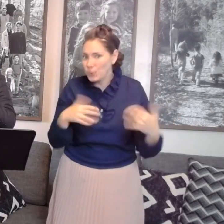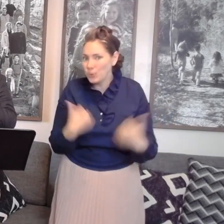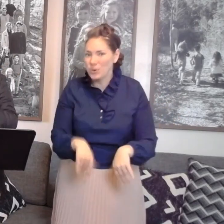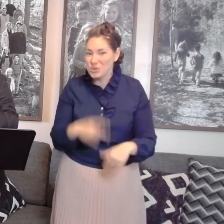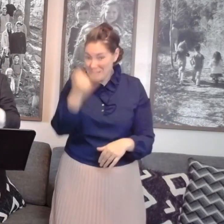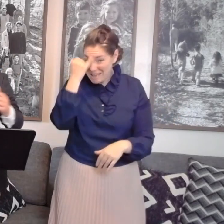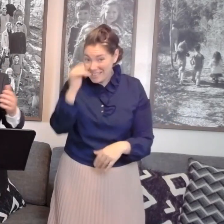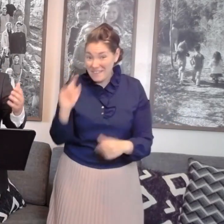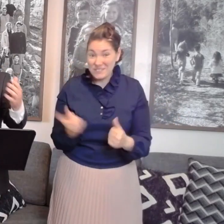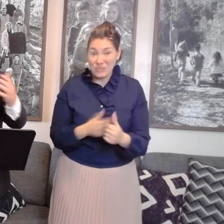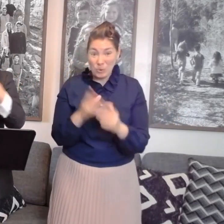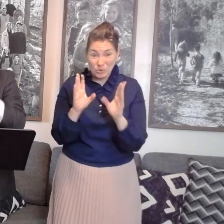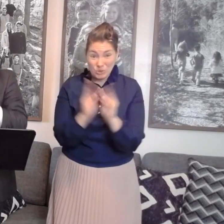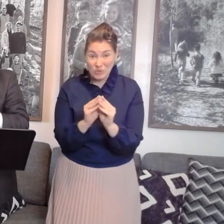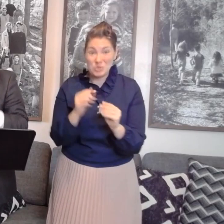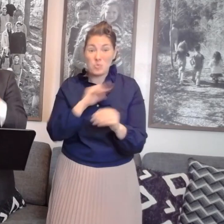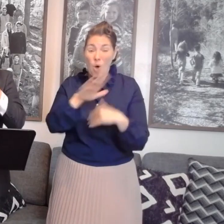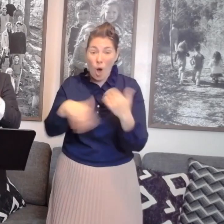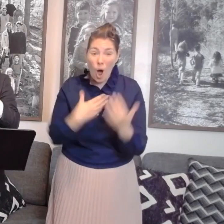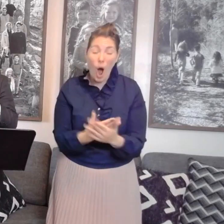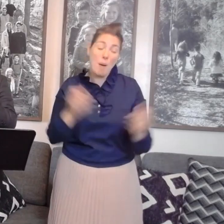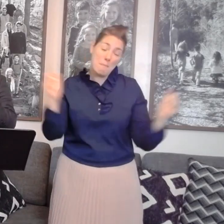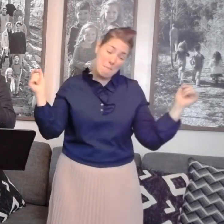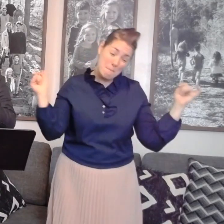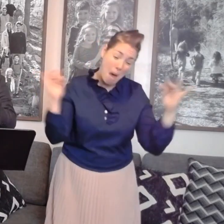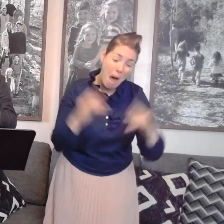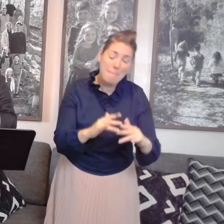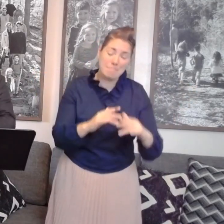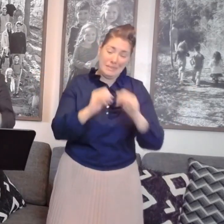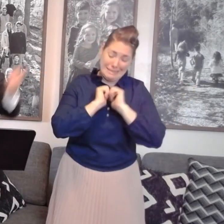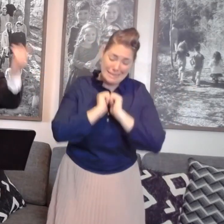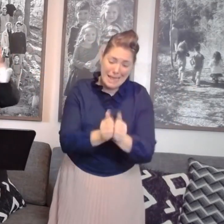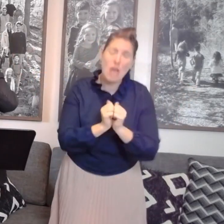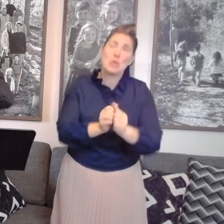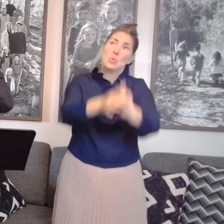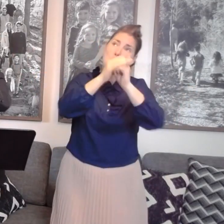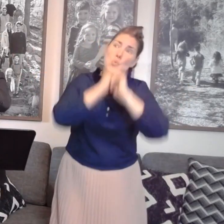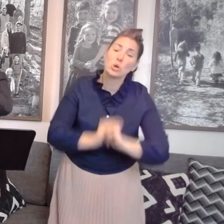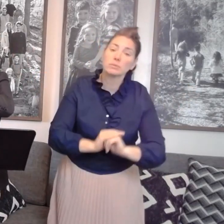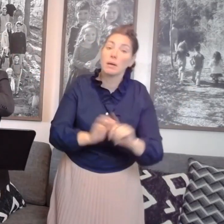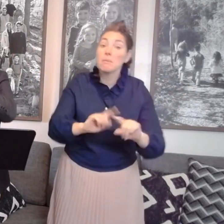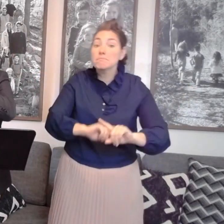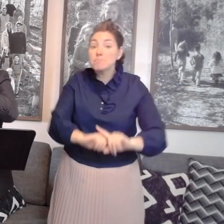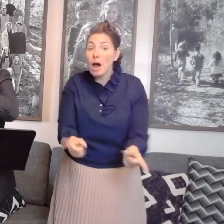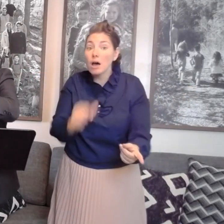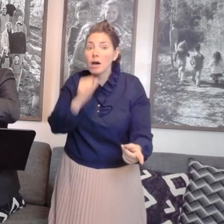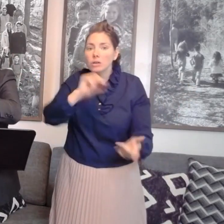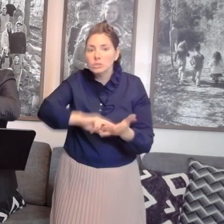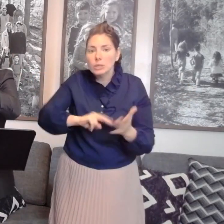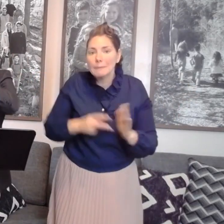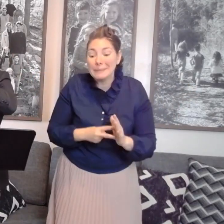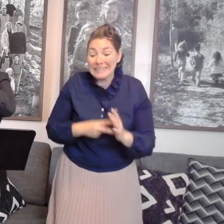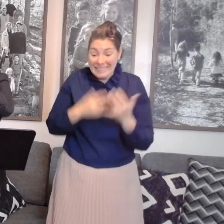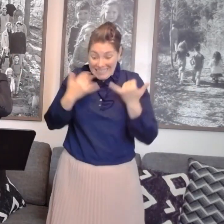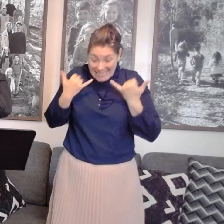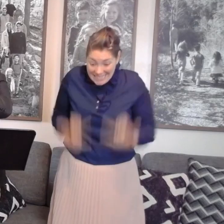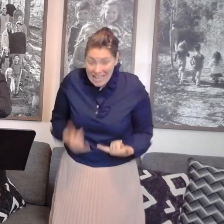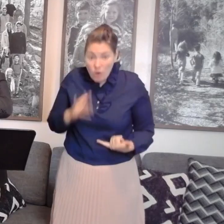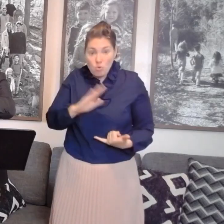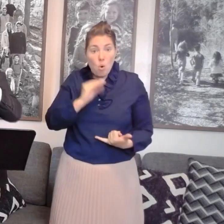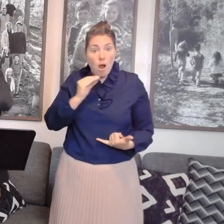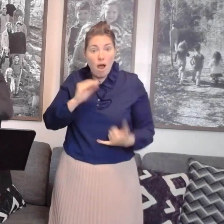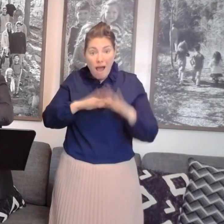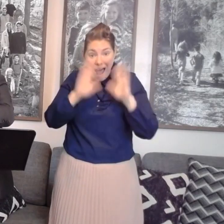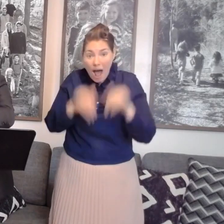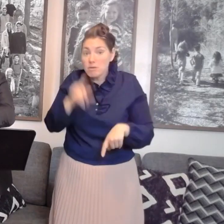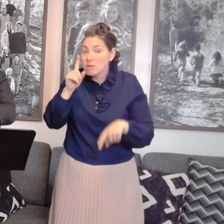like together? When we're all together worshiping God. Amen. But that's not going to stop your house from becoming